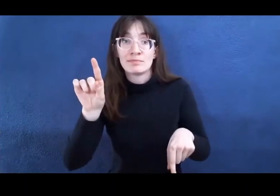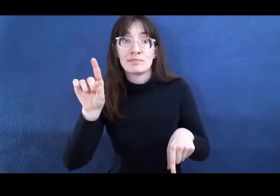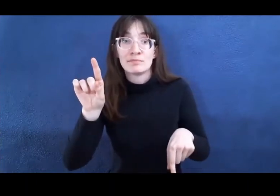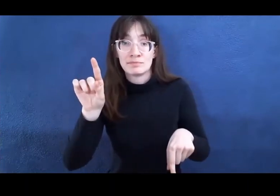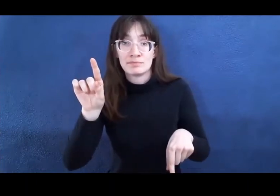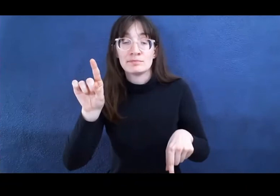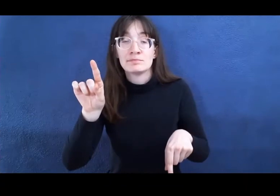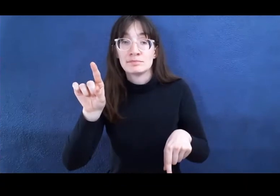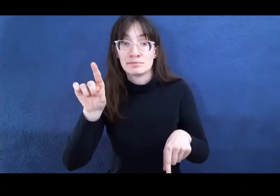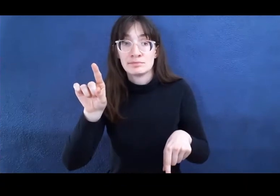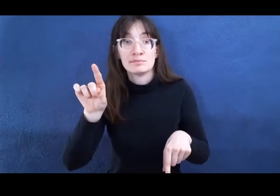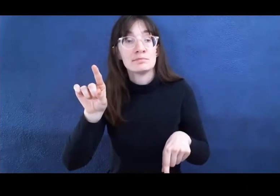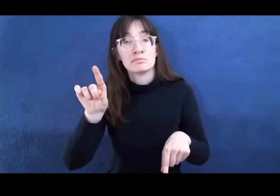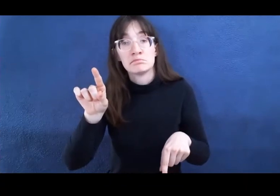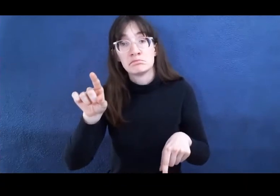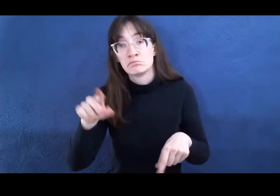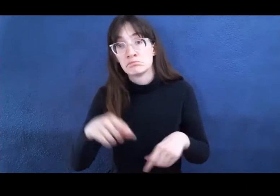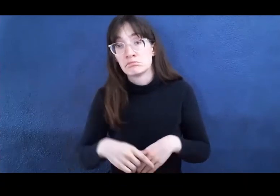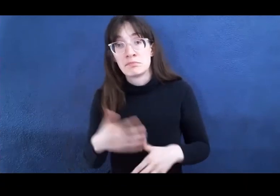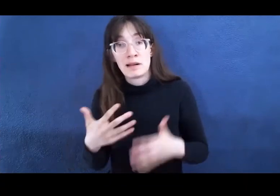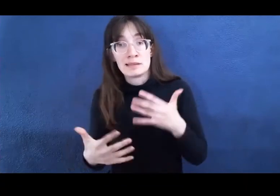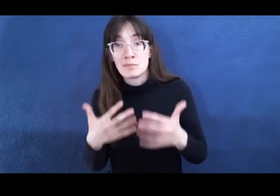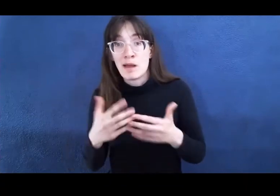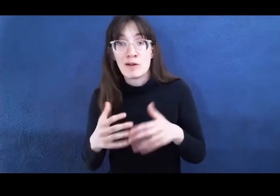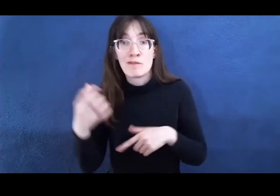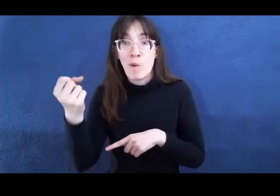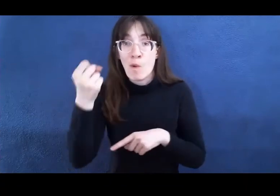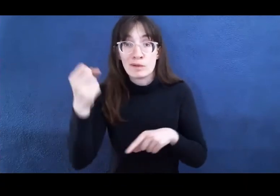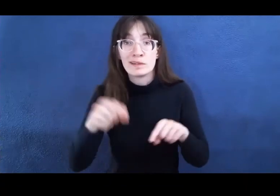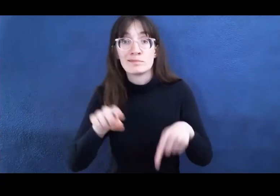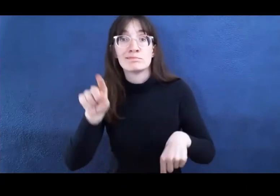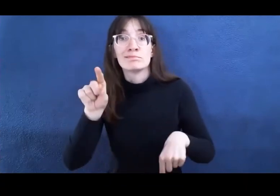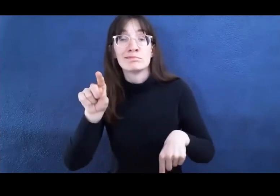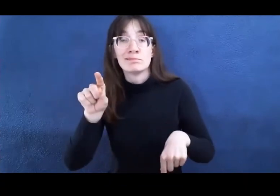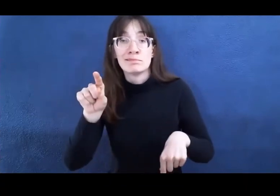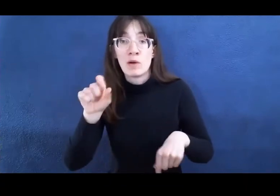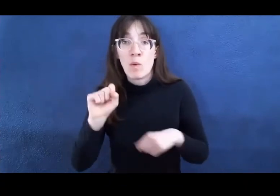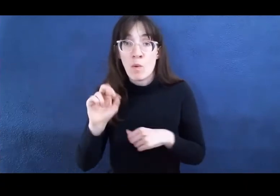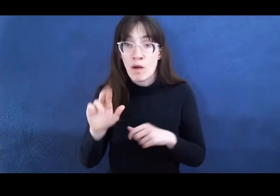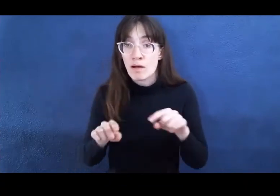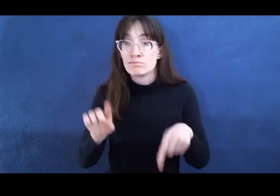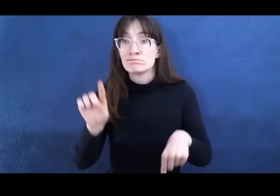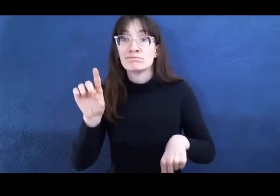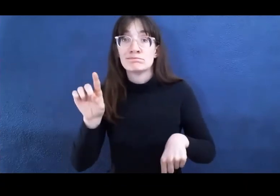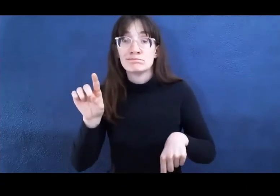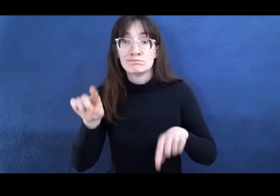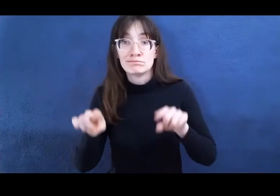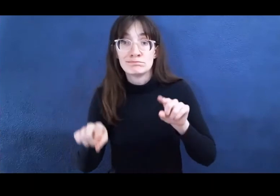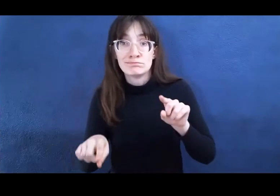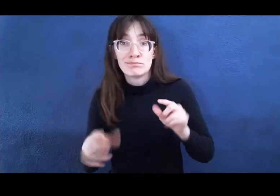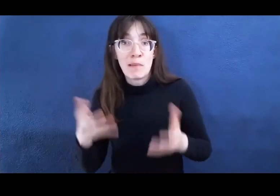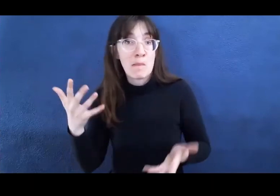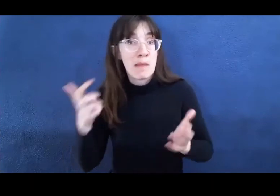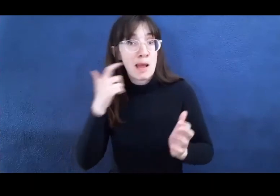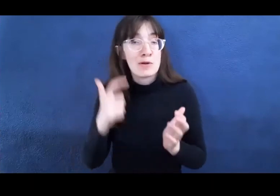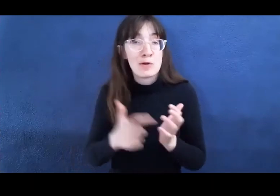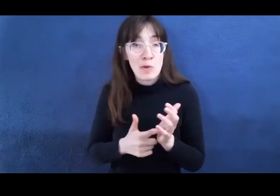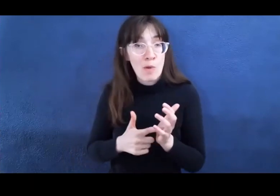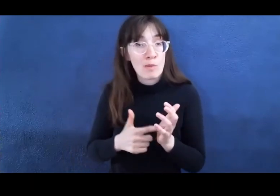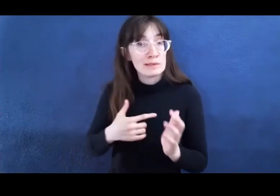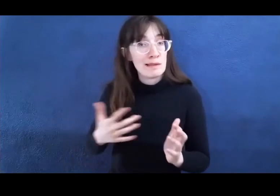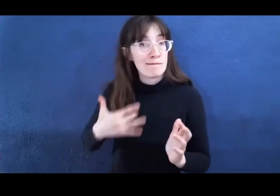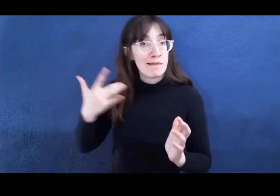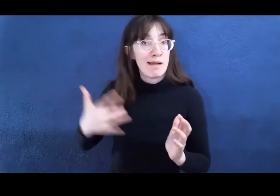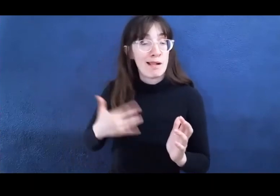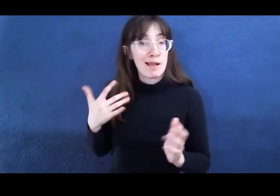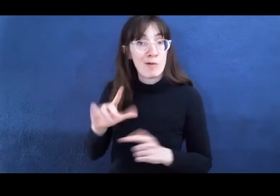Whether you're holding or lifting and lowering, you might notice sensation in your leg, possibly your muscles